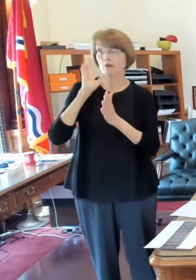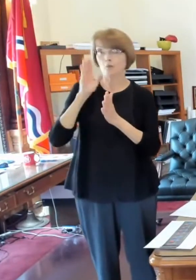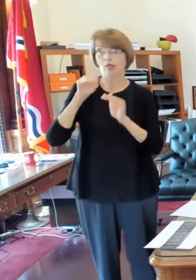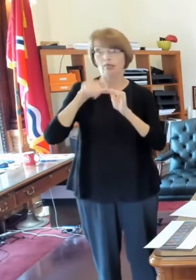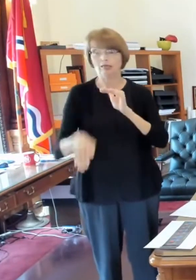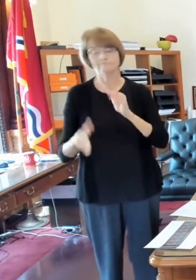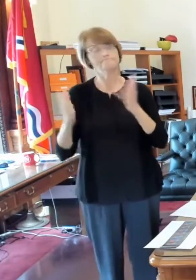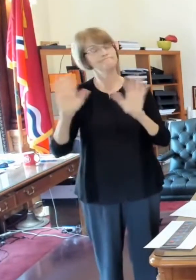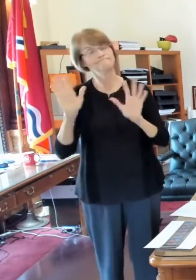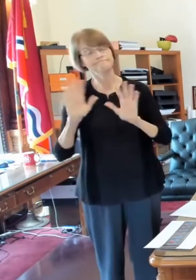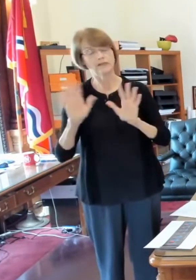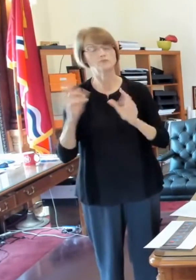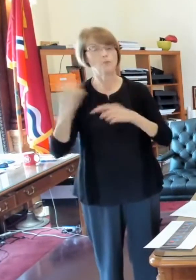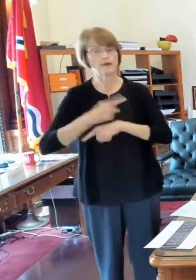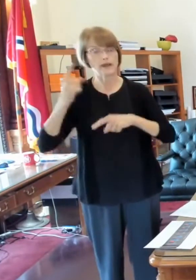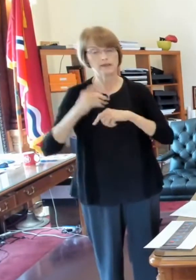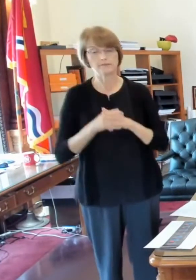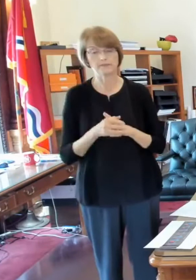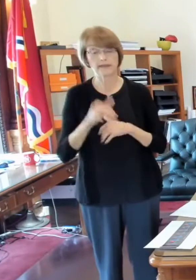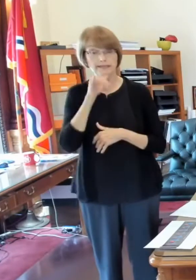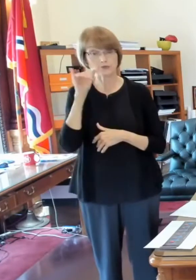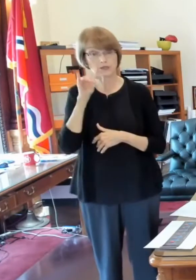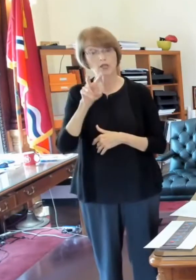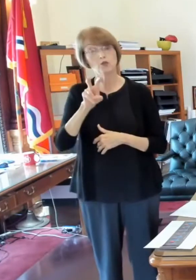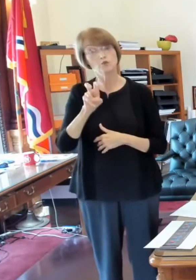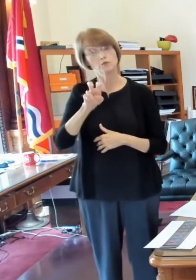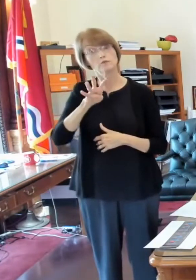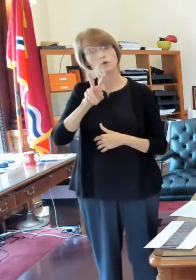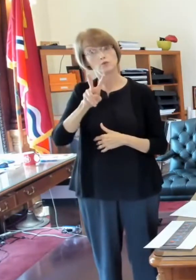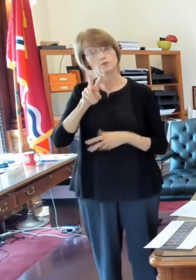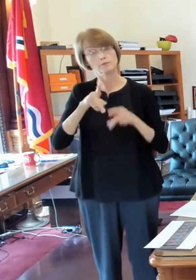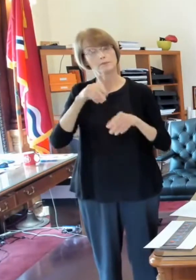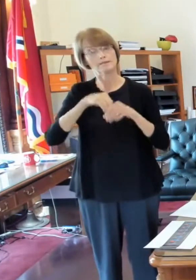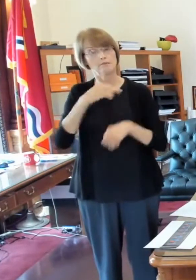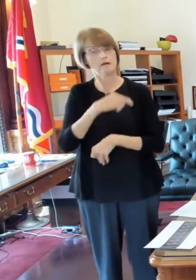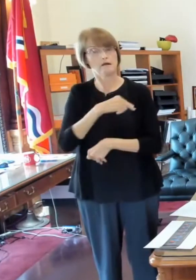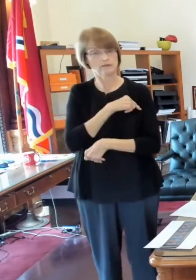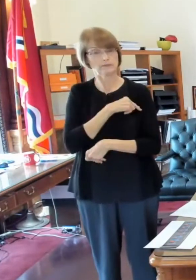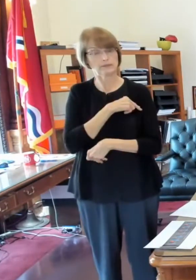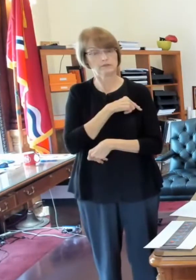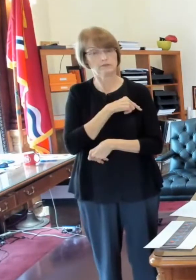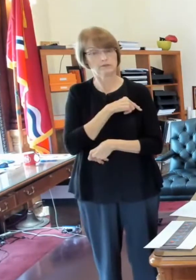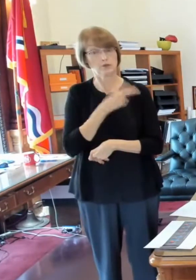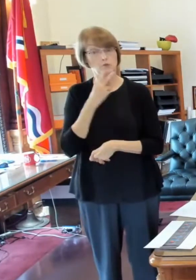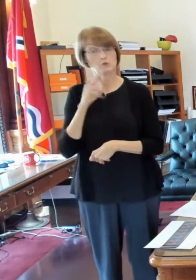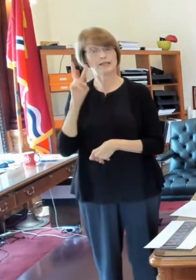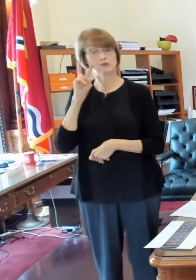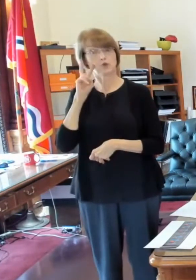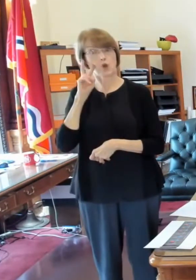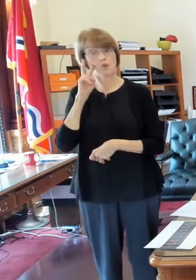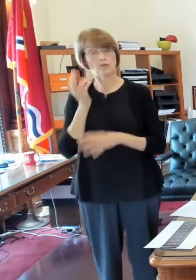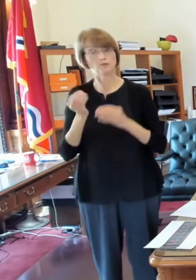yesterday there were 242 people in the hospital. That's down a little bit from the day before.